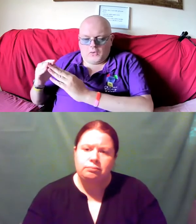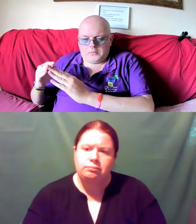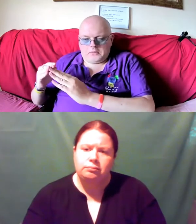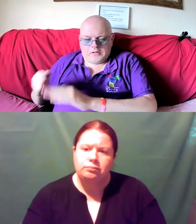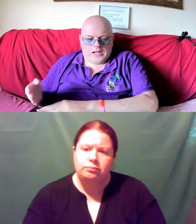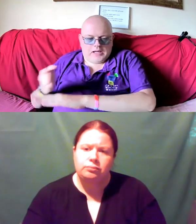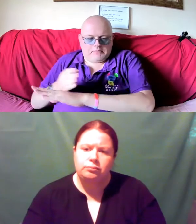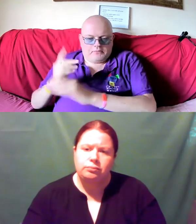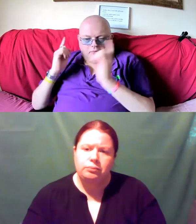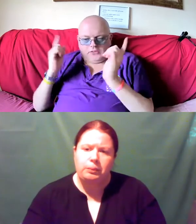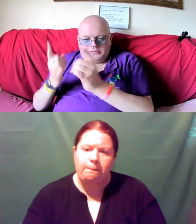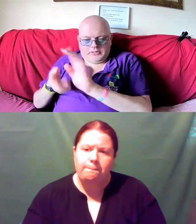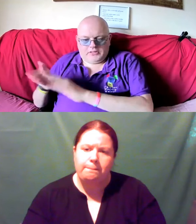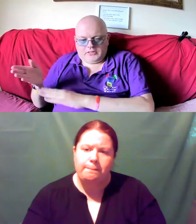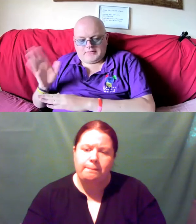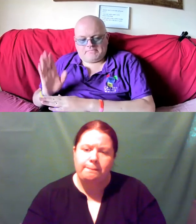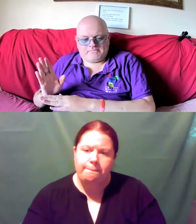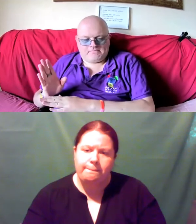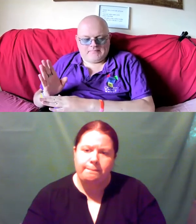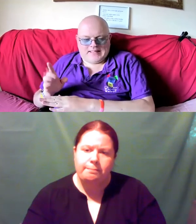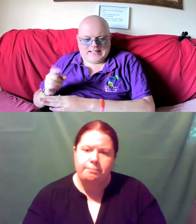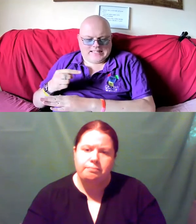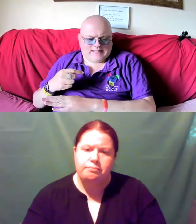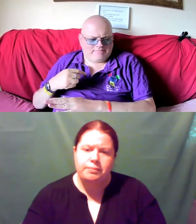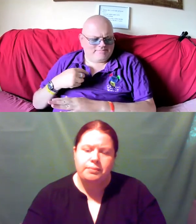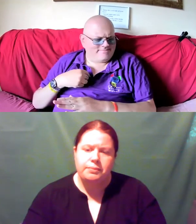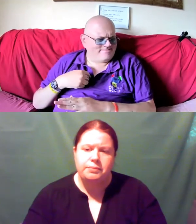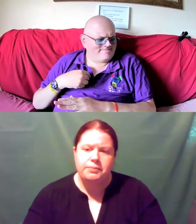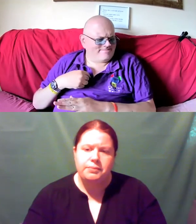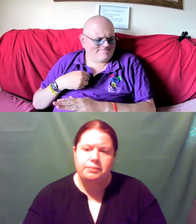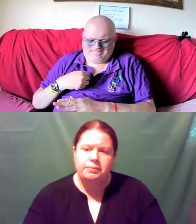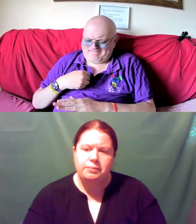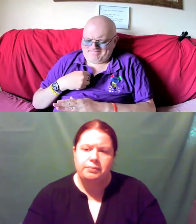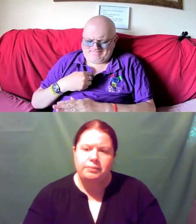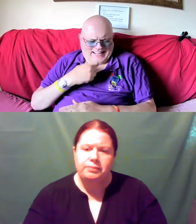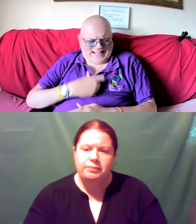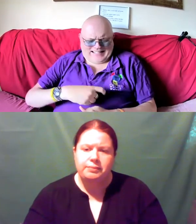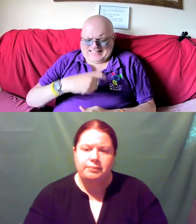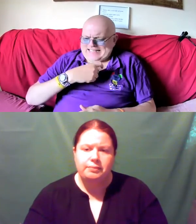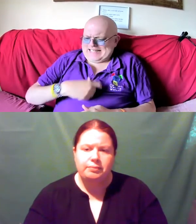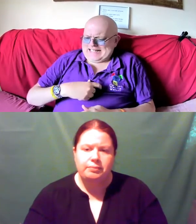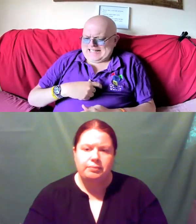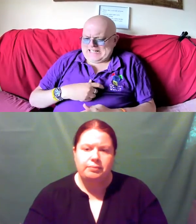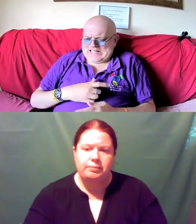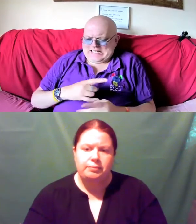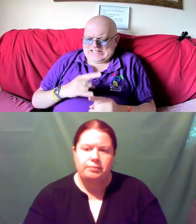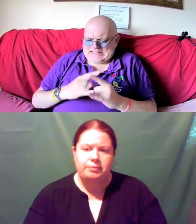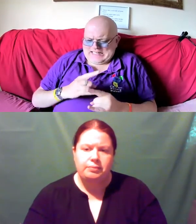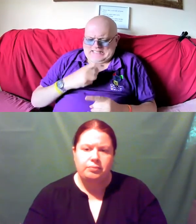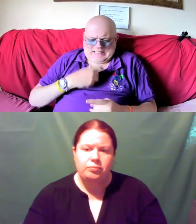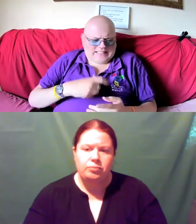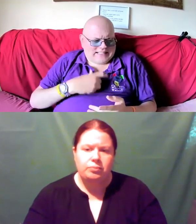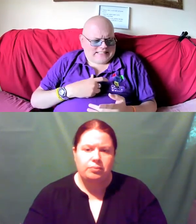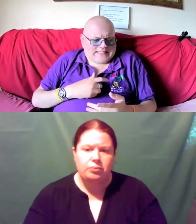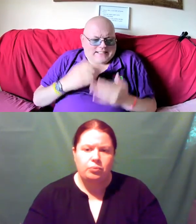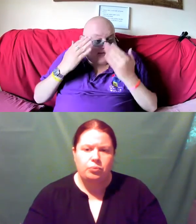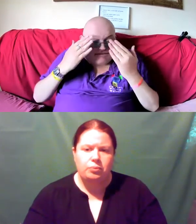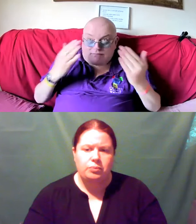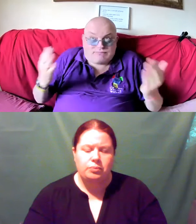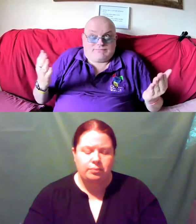university, I don't think I had a coherent sense of my own identity or sexuality. So it wasn't